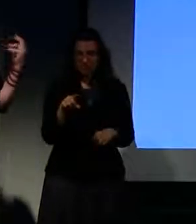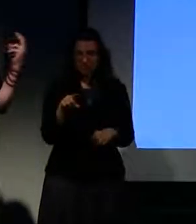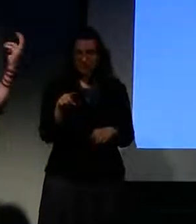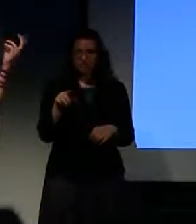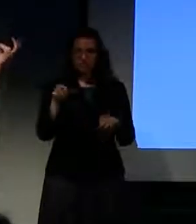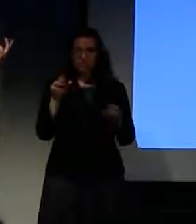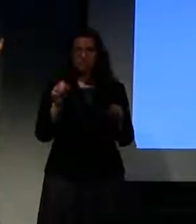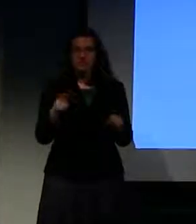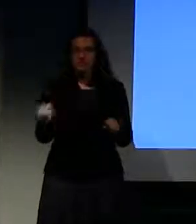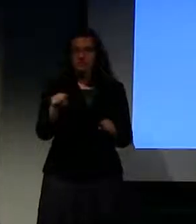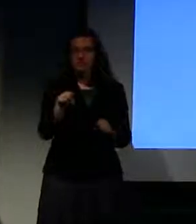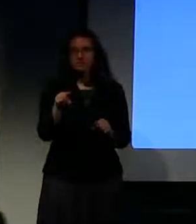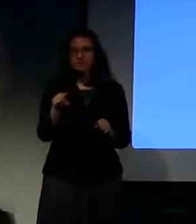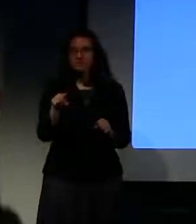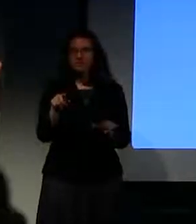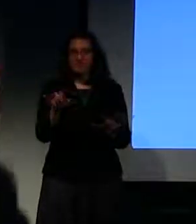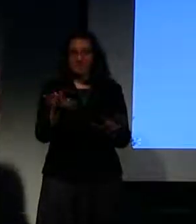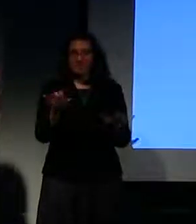classification,